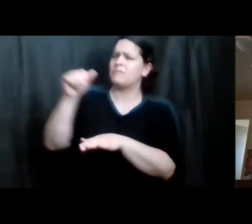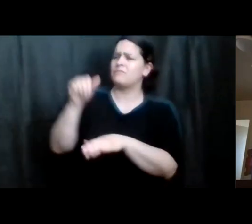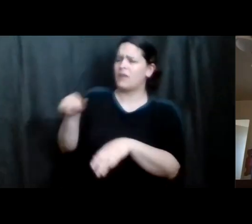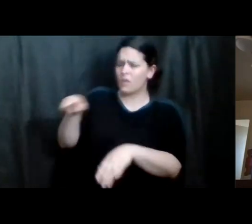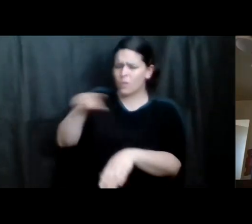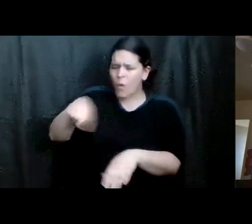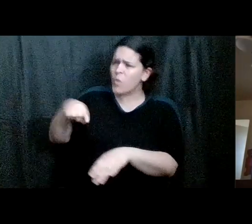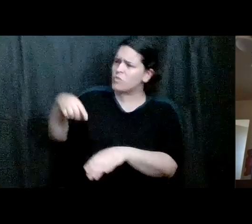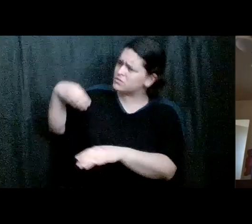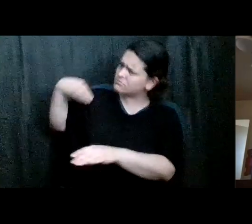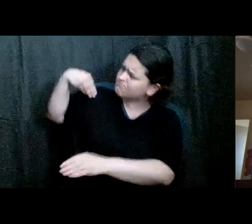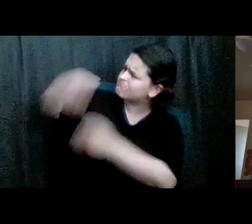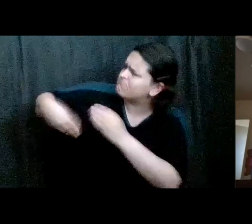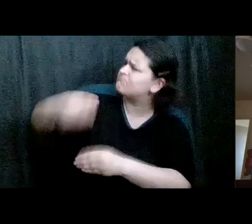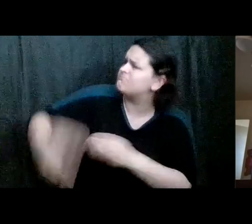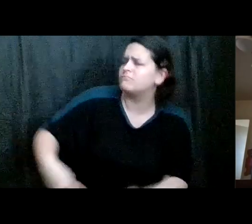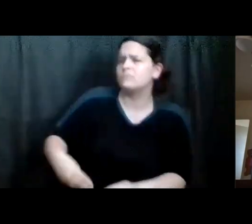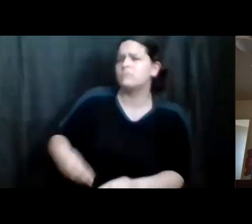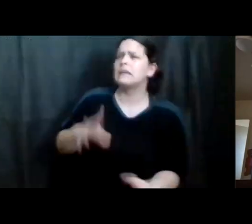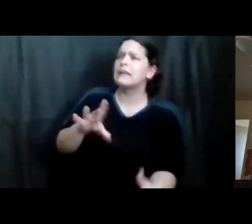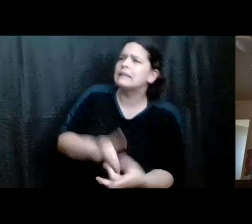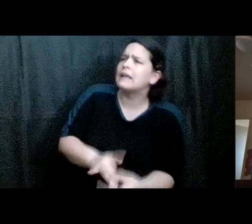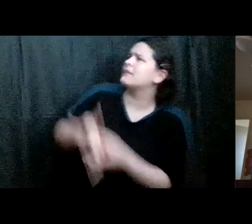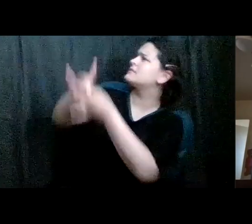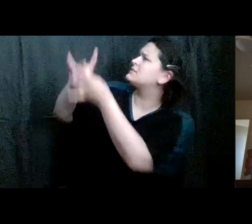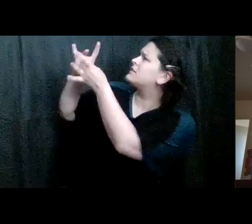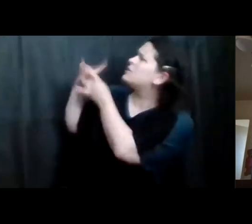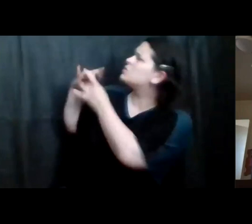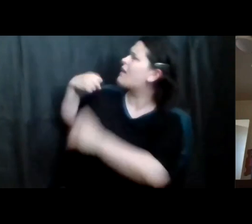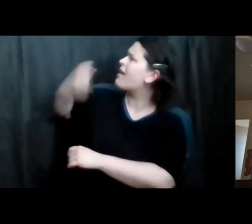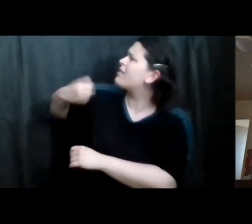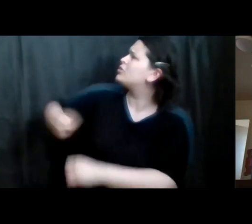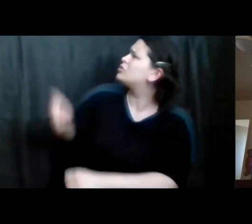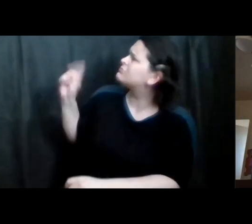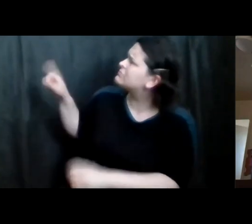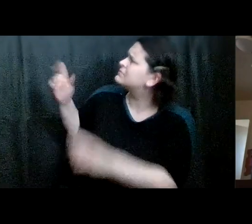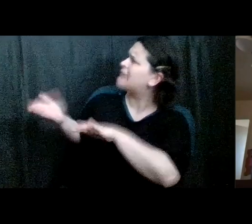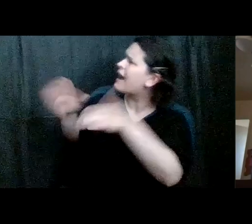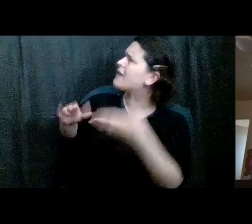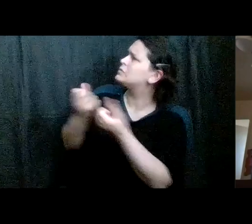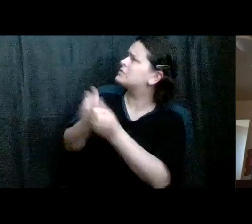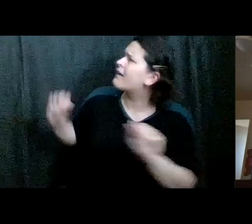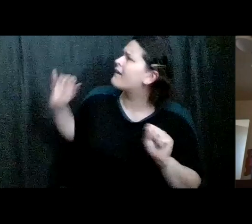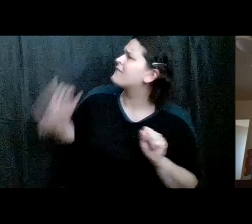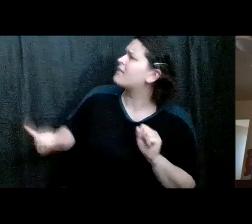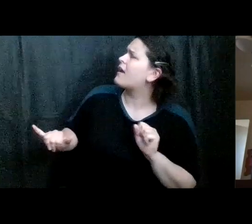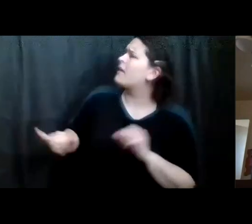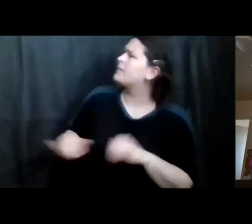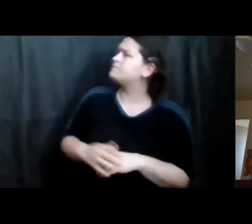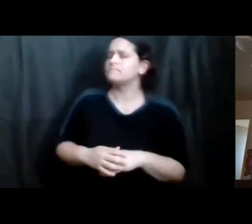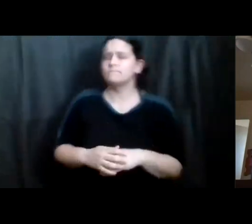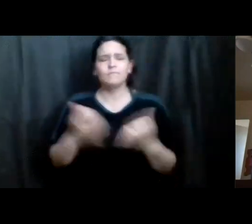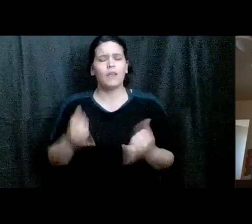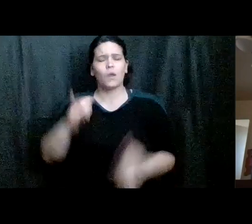the old ones who died to save it. The trees are turning yellow-red before their sleep, and now Julian, whose eyes are